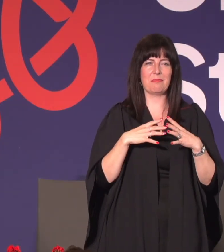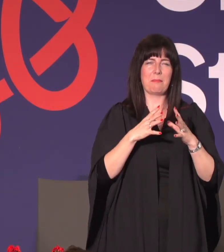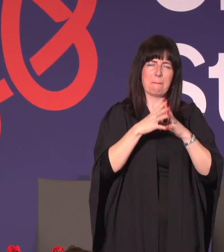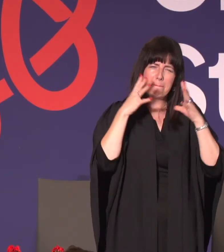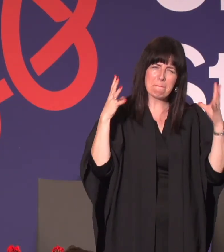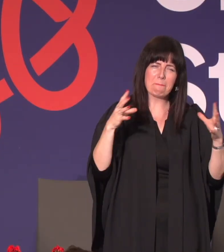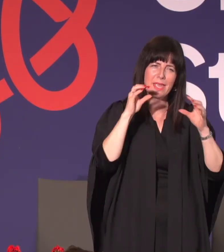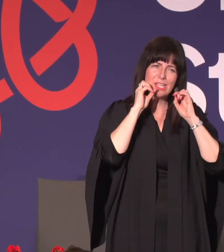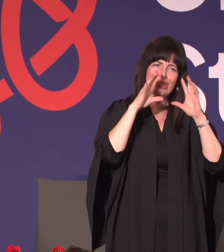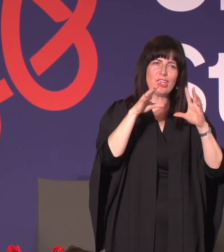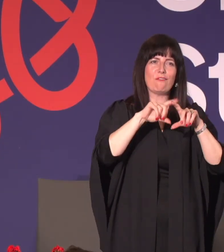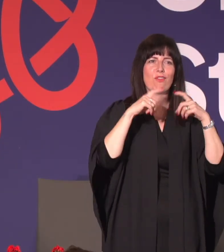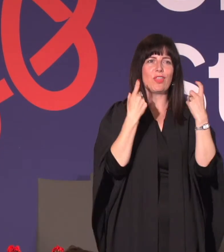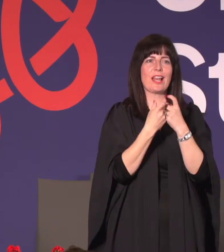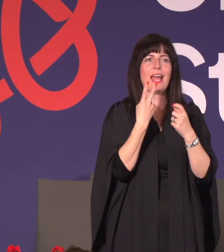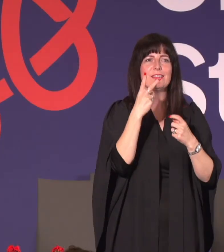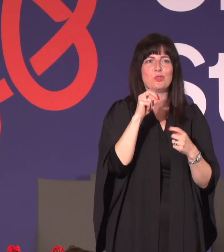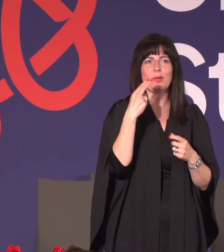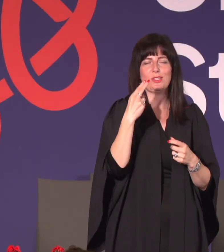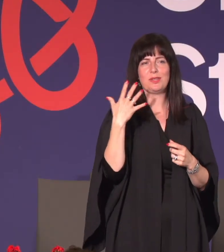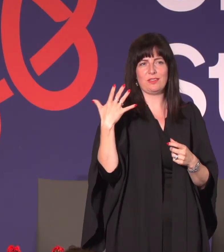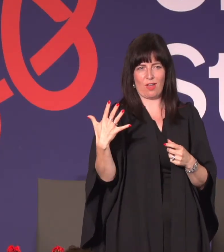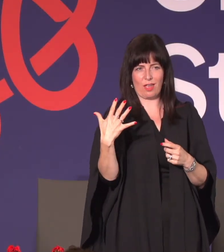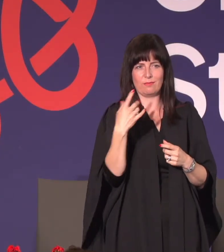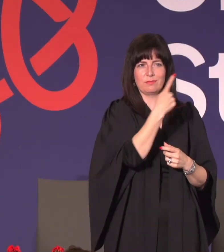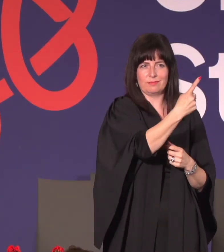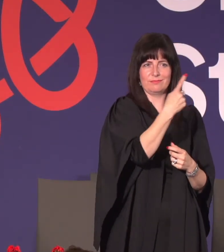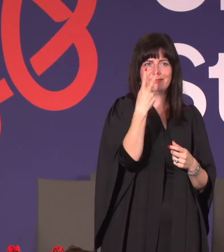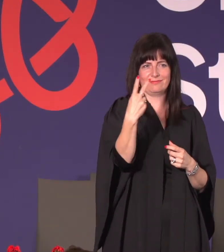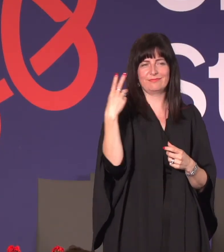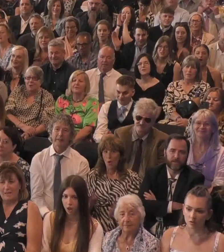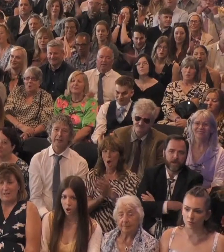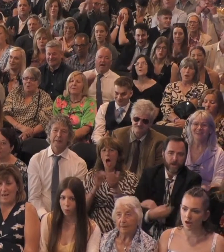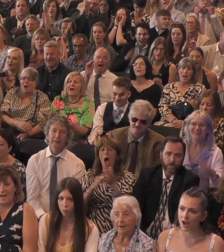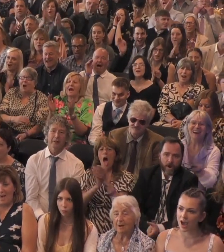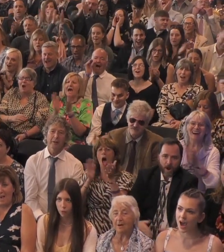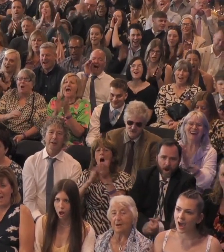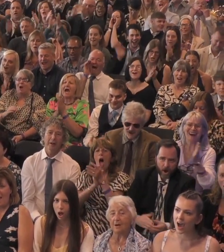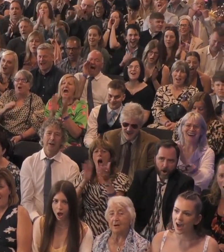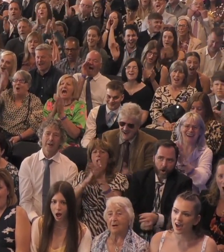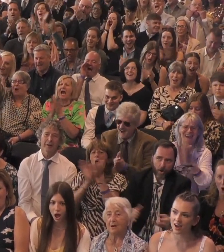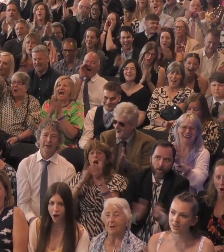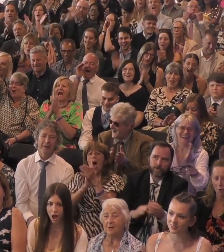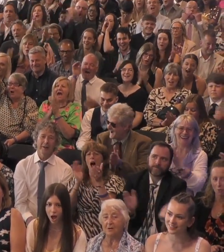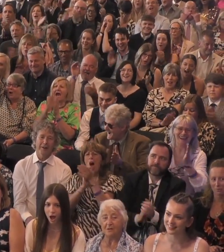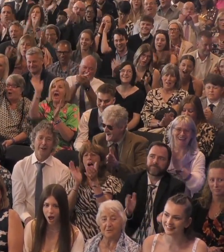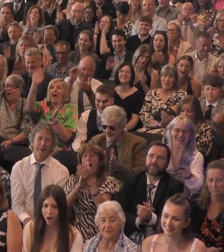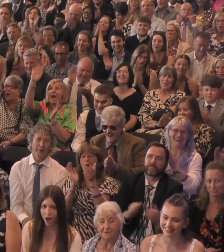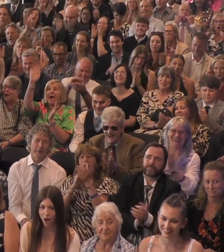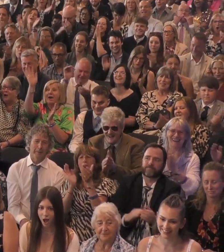for the graduating class of 2025. 1, 2, 3.